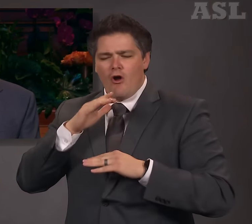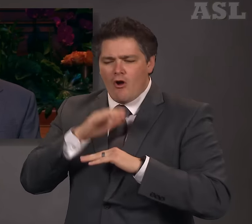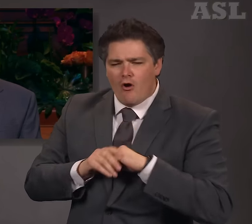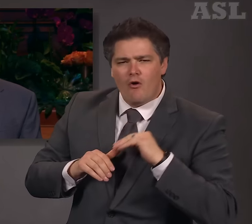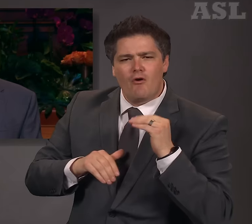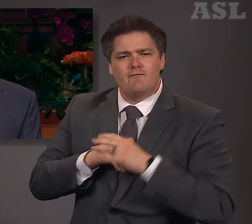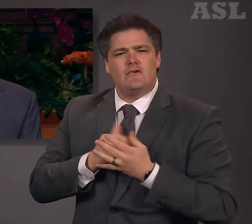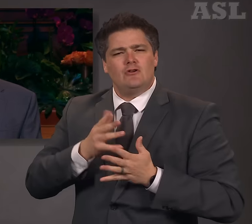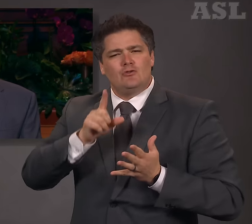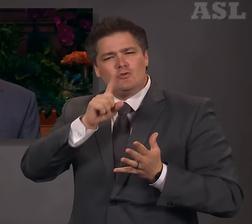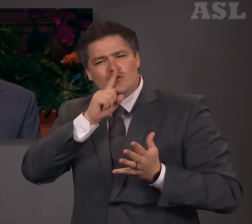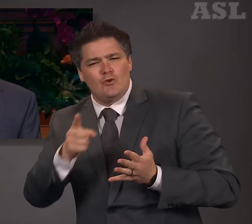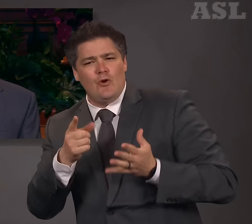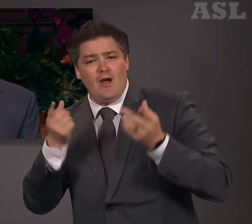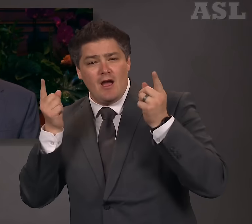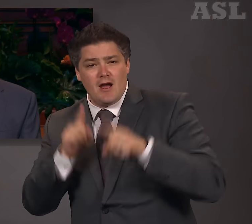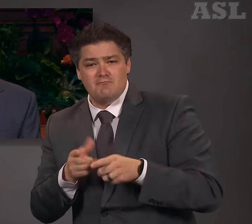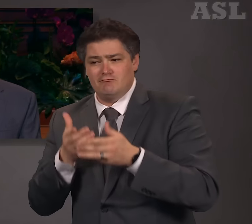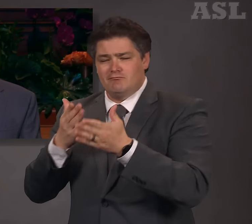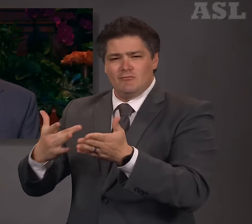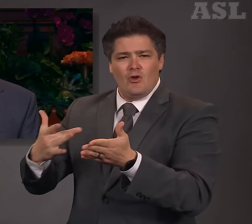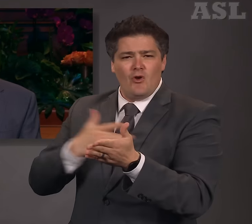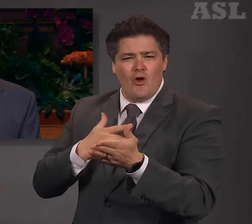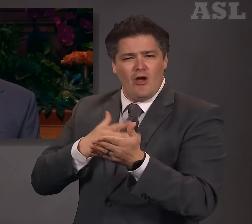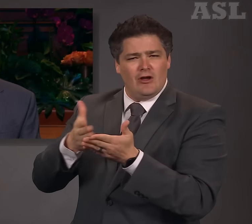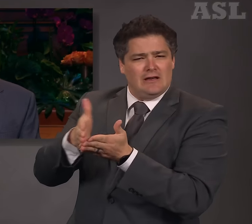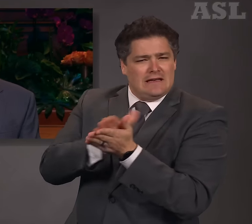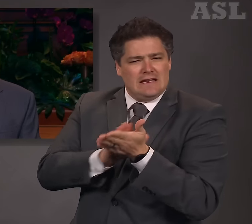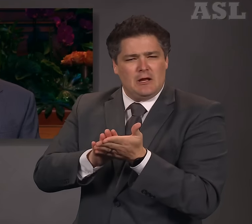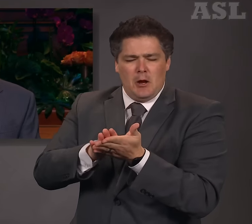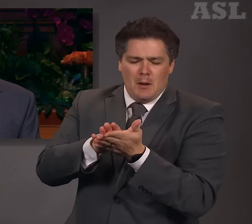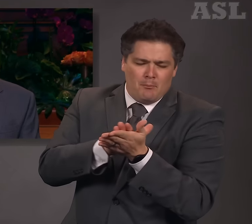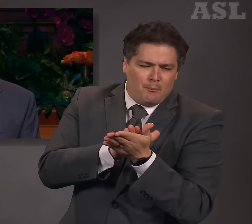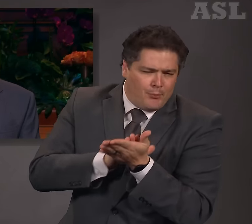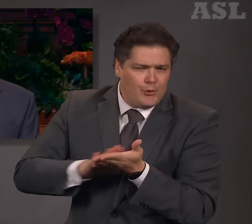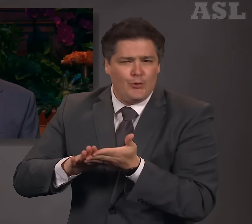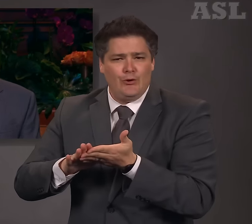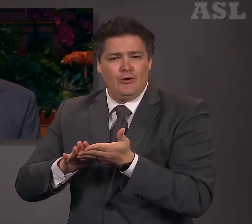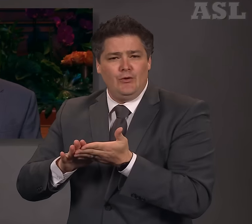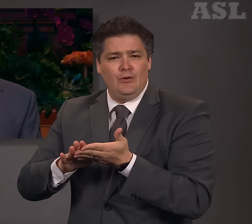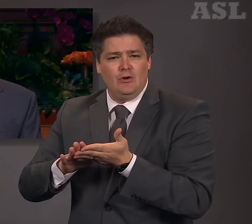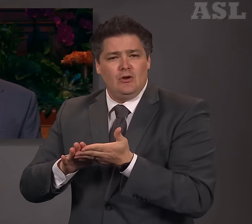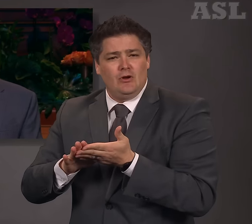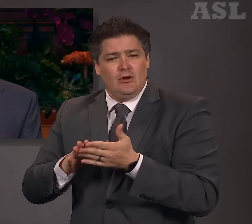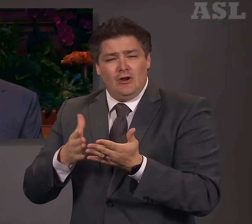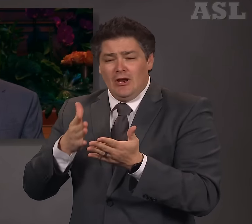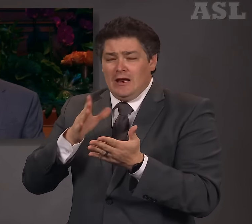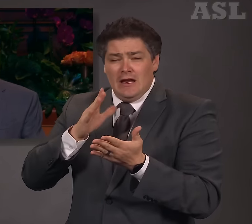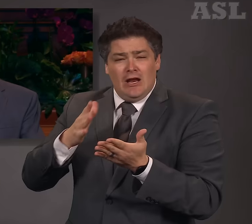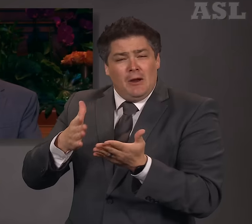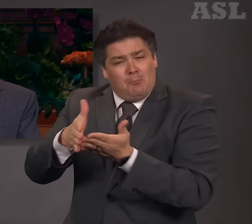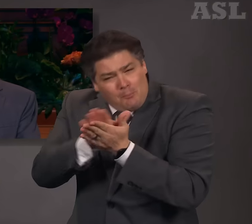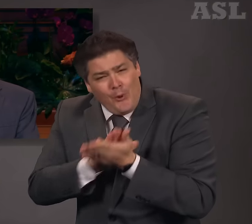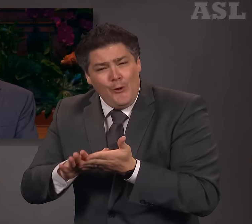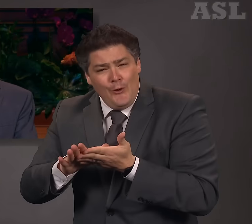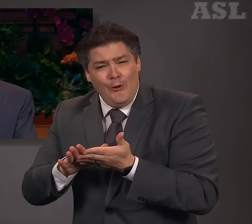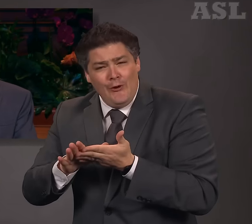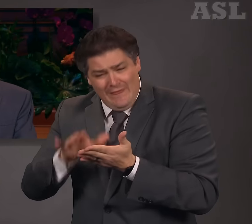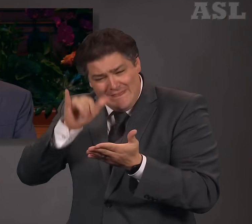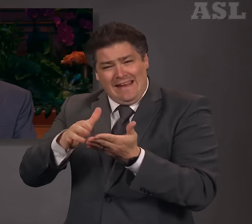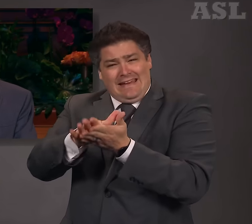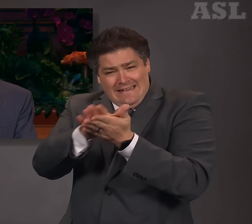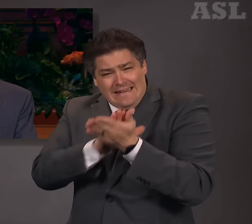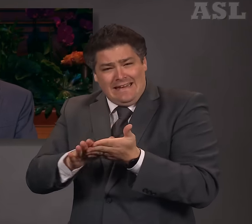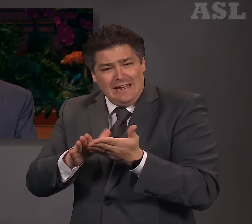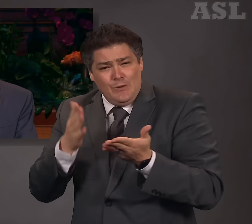consolation, yea, even to the purifying and the sanctification of their hearts, which sanctification cometh because of